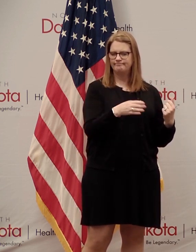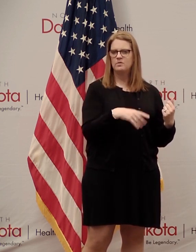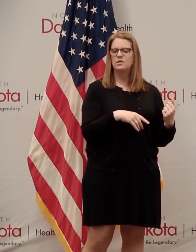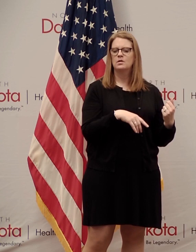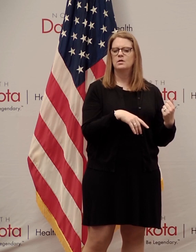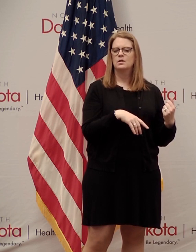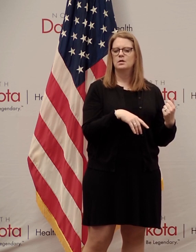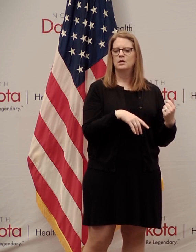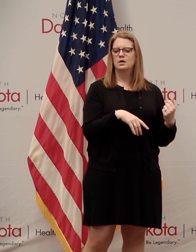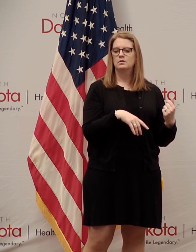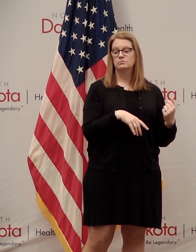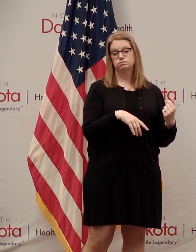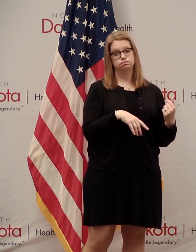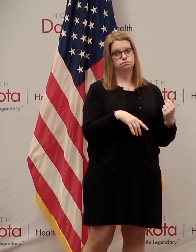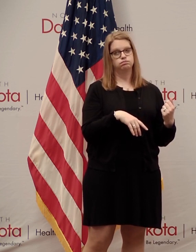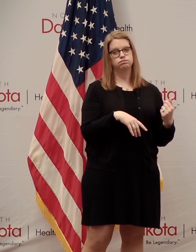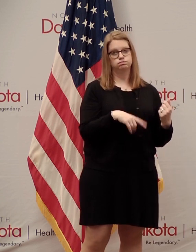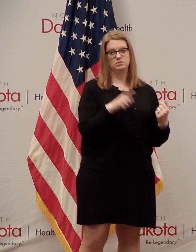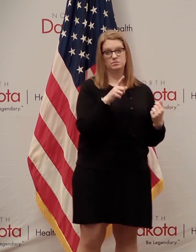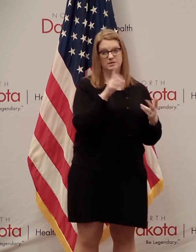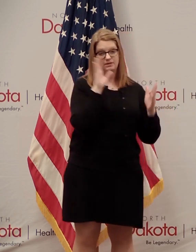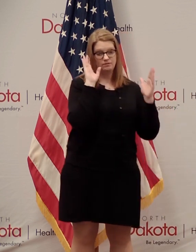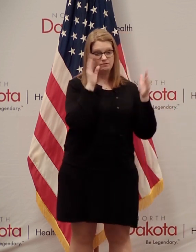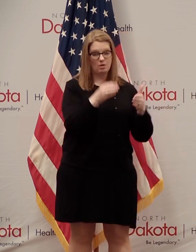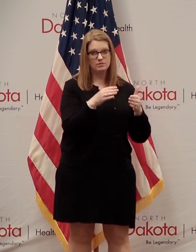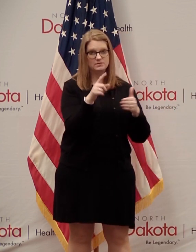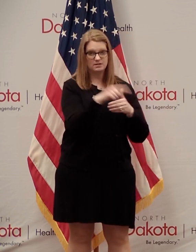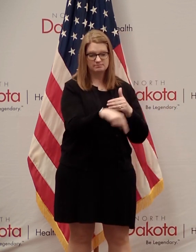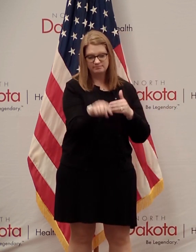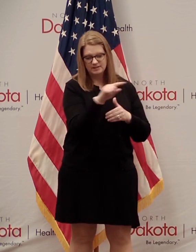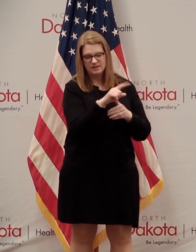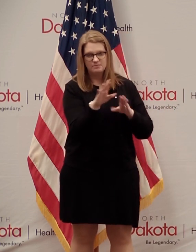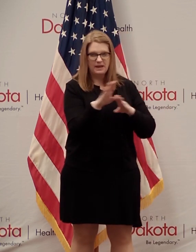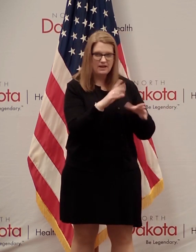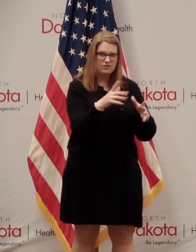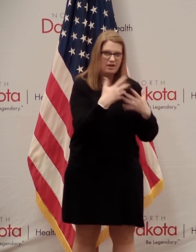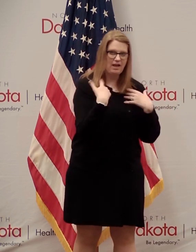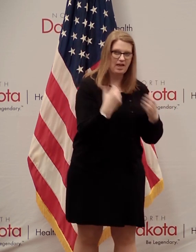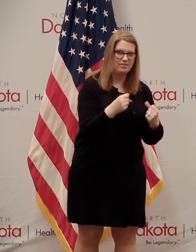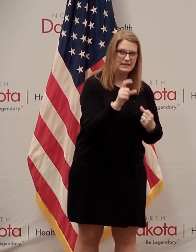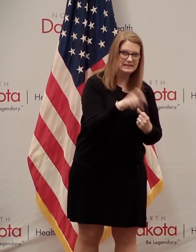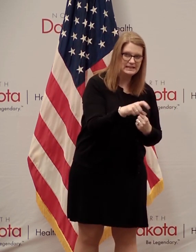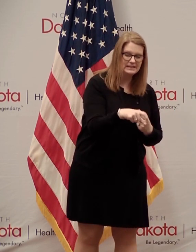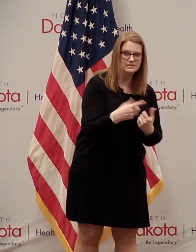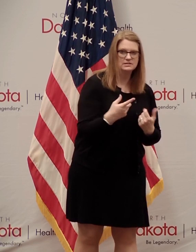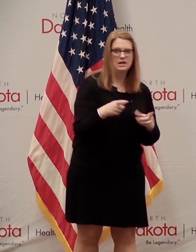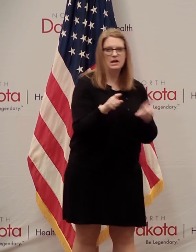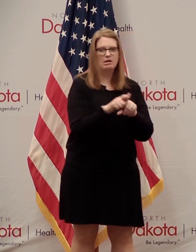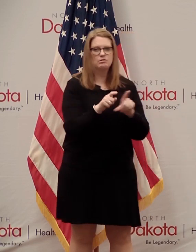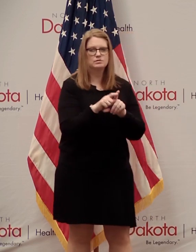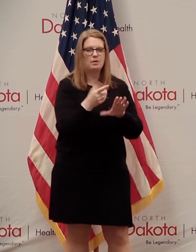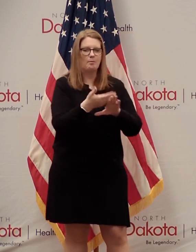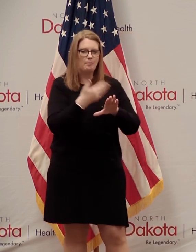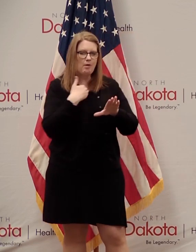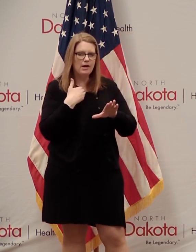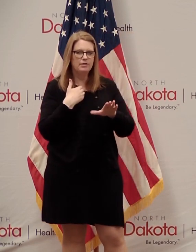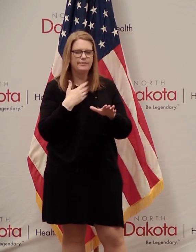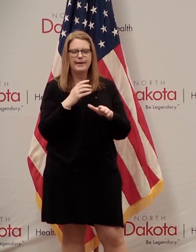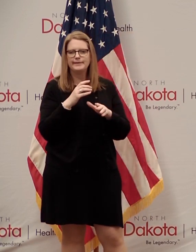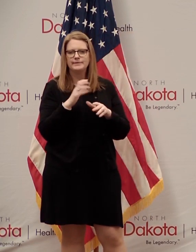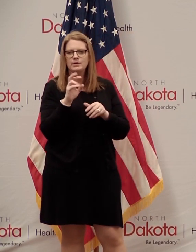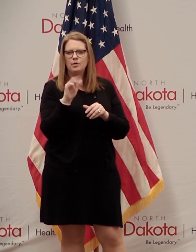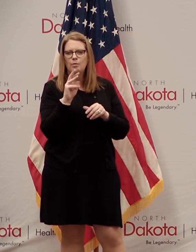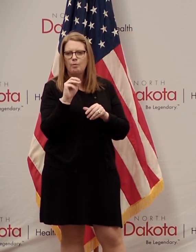has really was focused on serving people that had behavioral health needs and had prior criminal justice involvement,